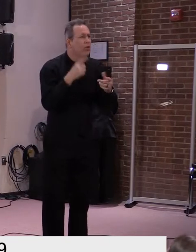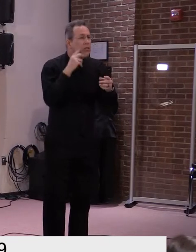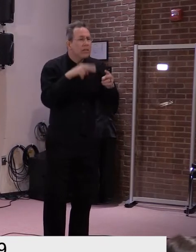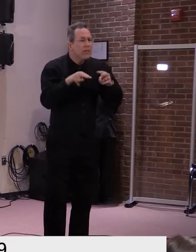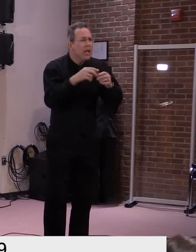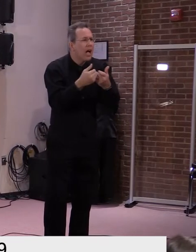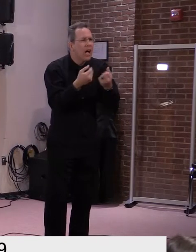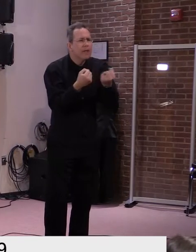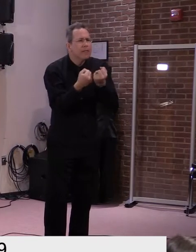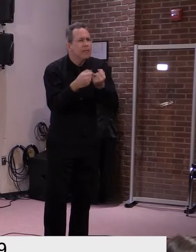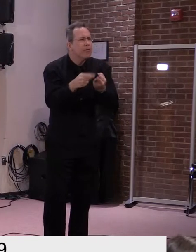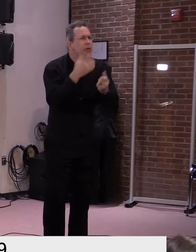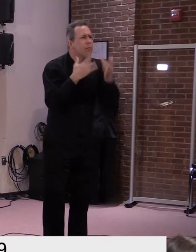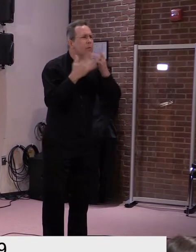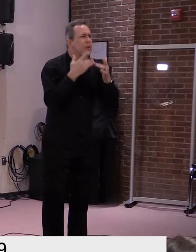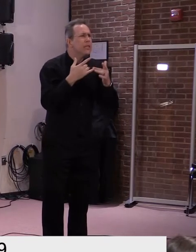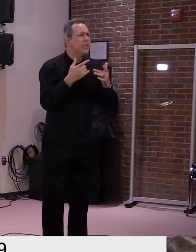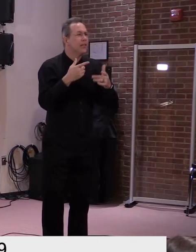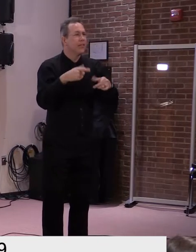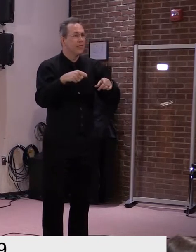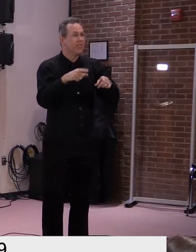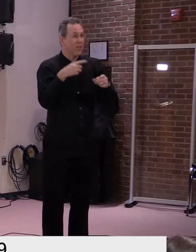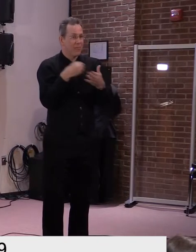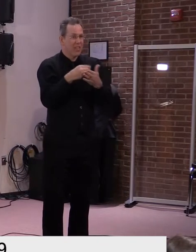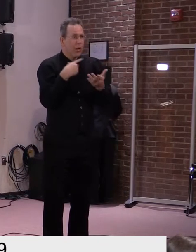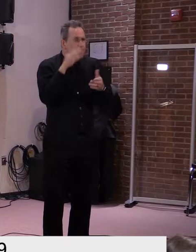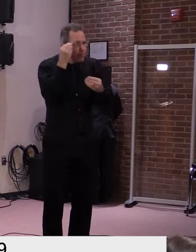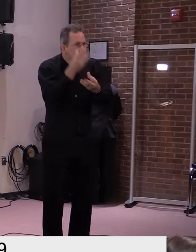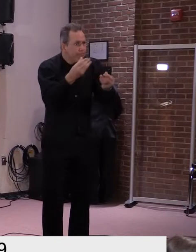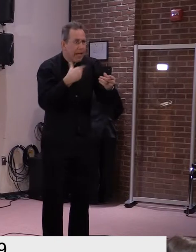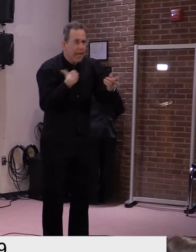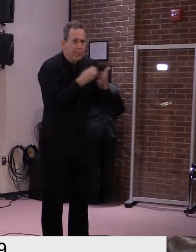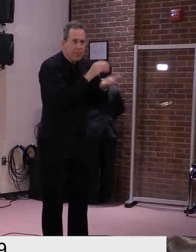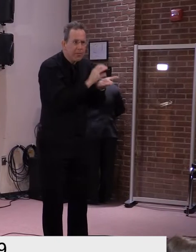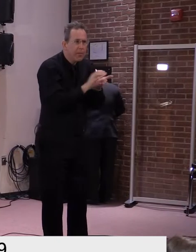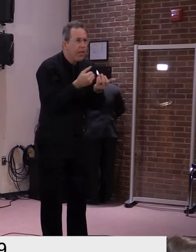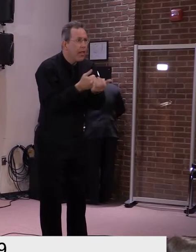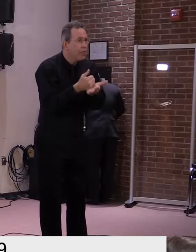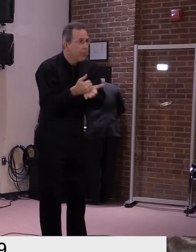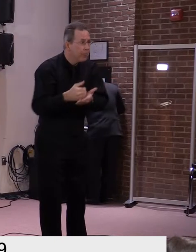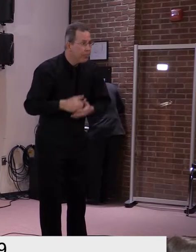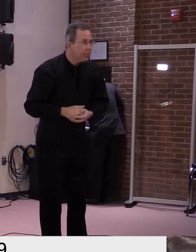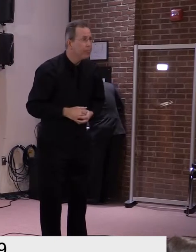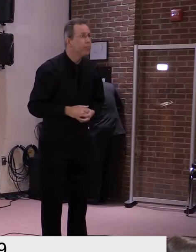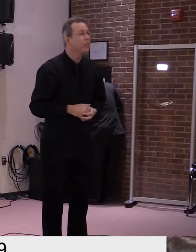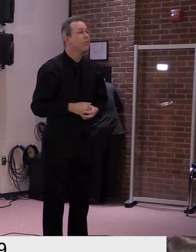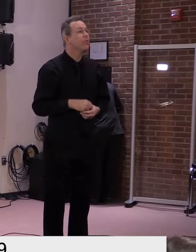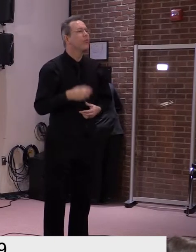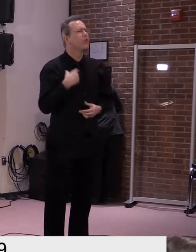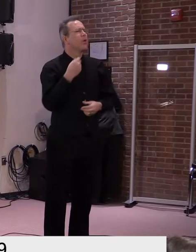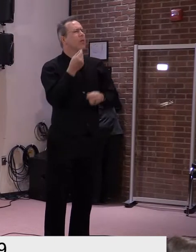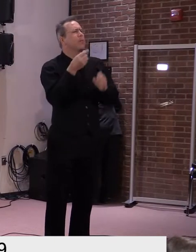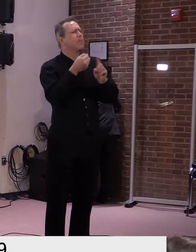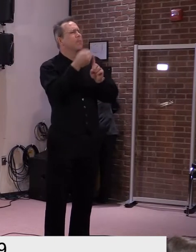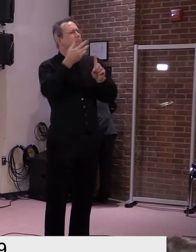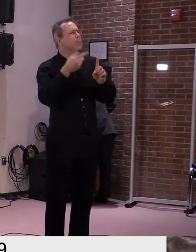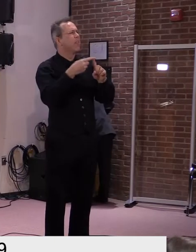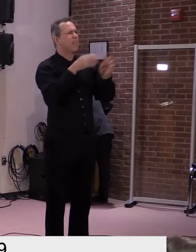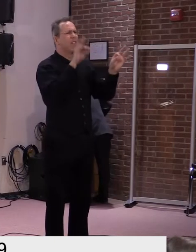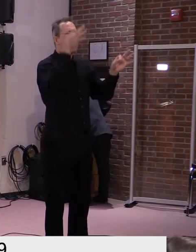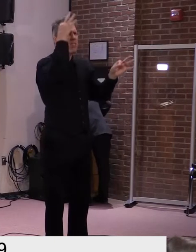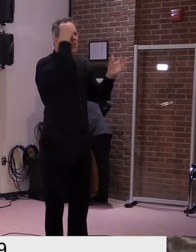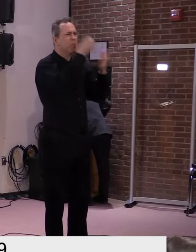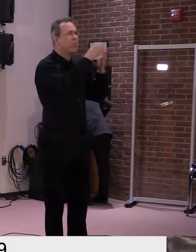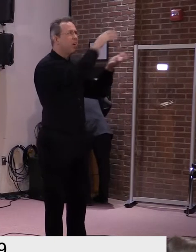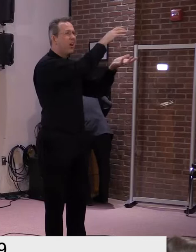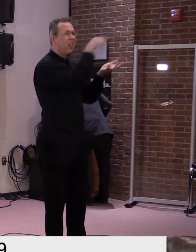to Vermonters. Just by way of background, the plan was signed into law by President Biden just 5 days